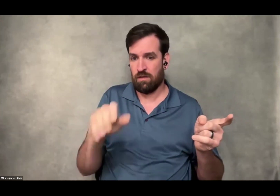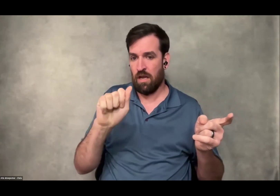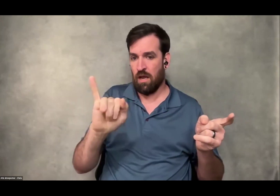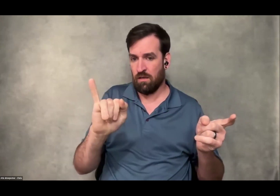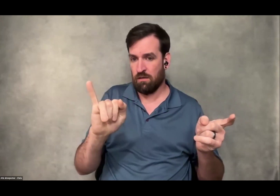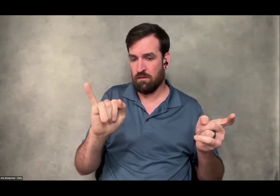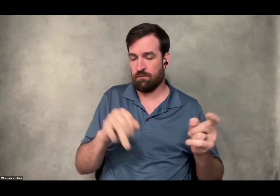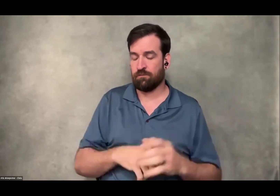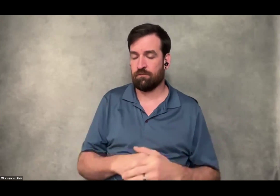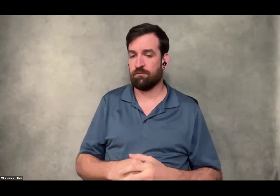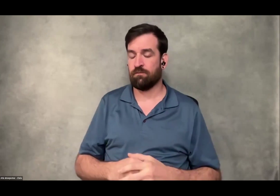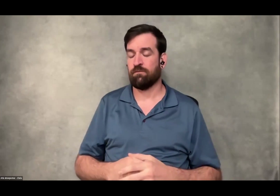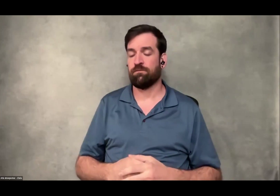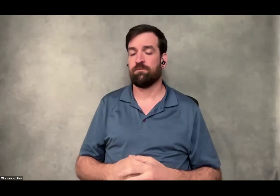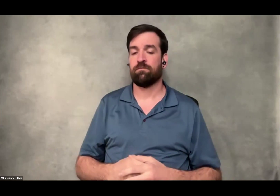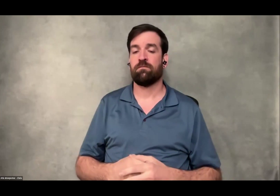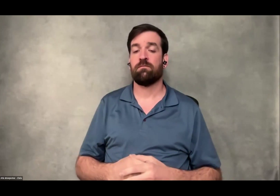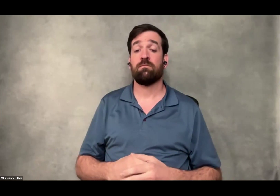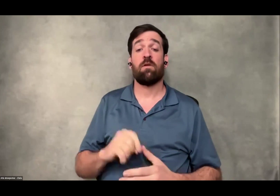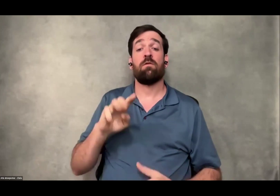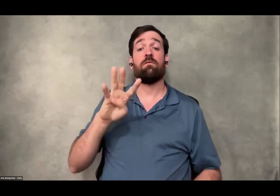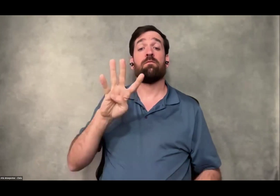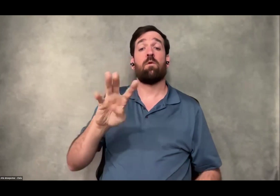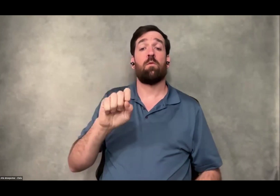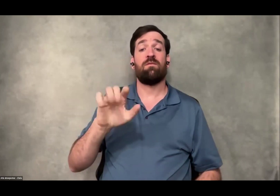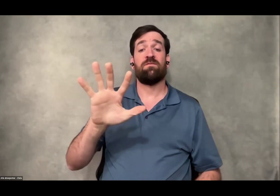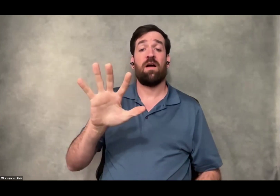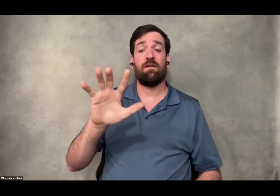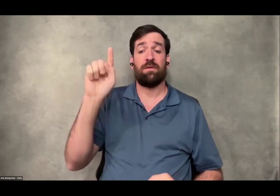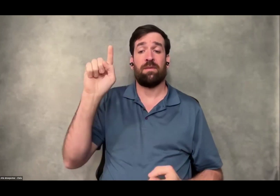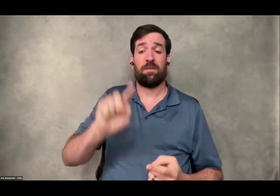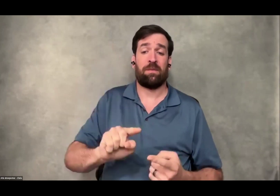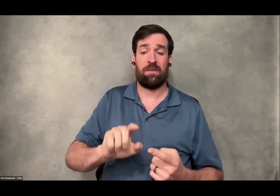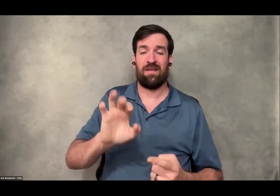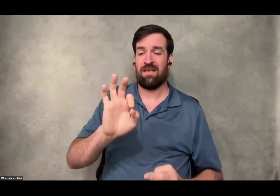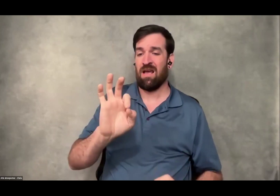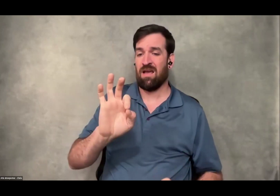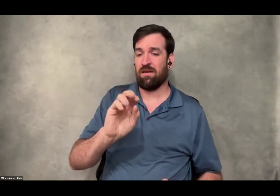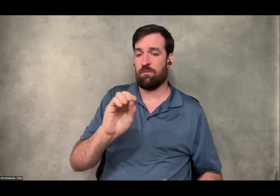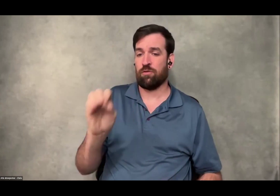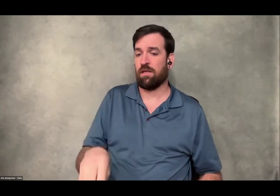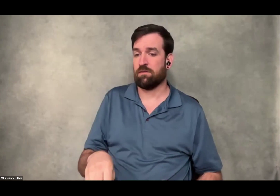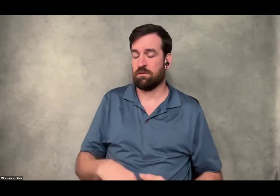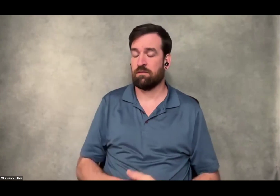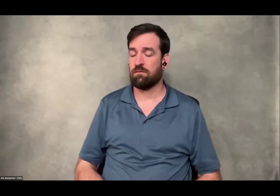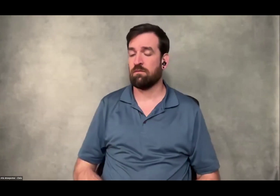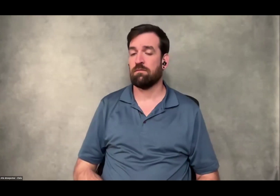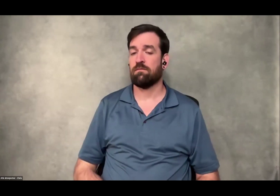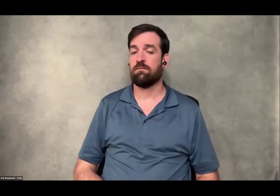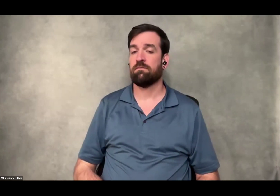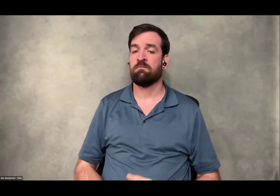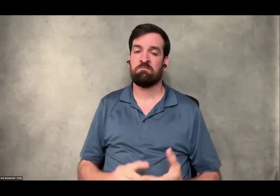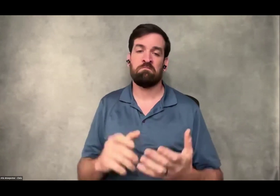AI. So 4.5 brings it down to about 9%